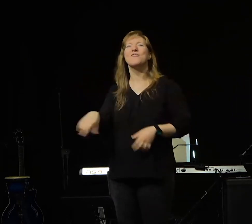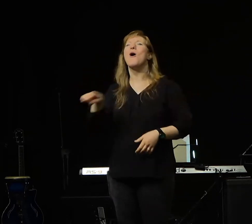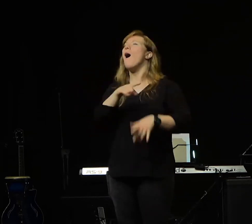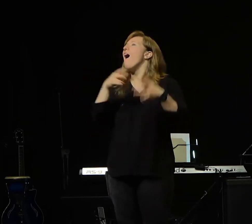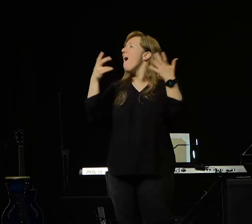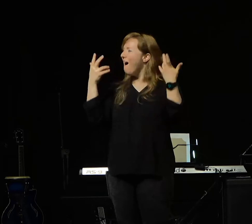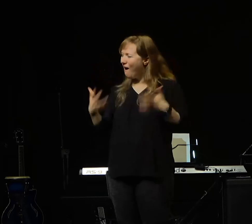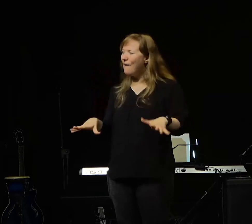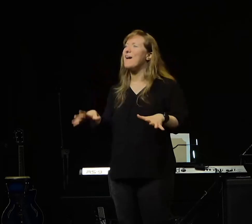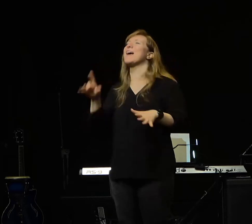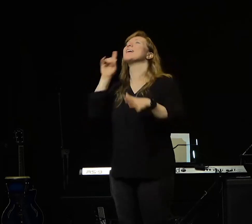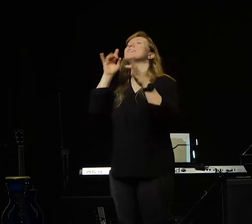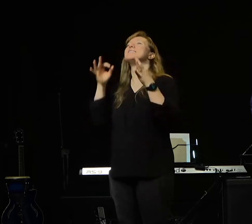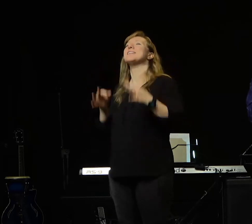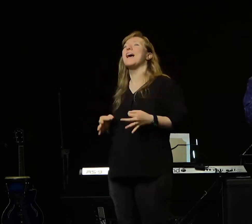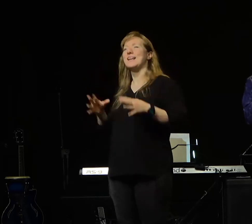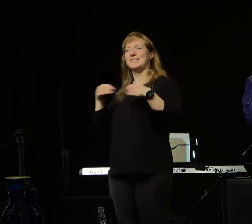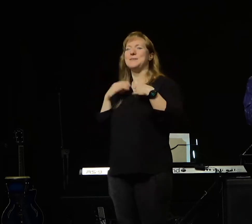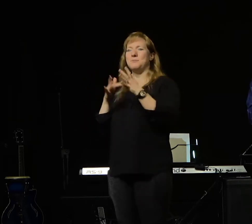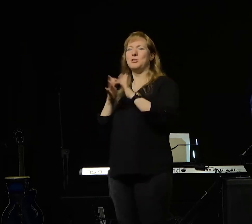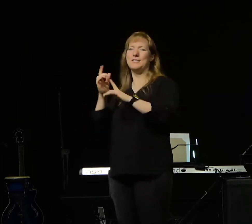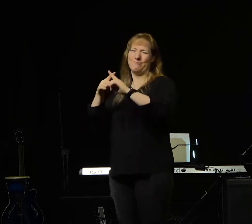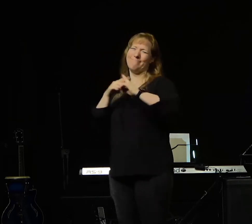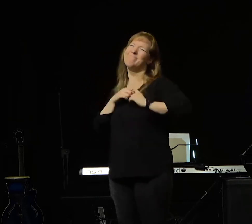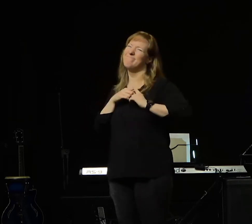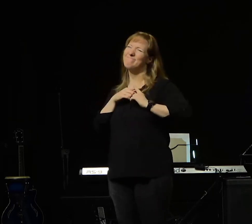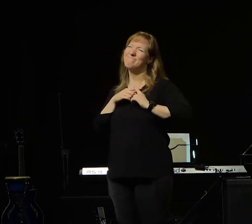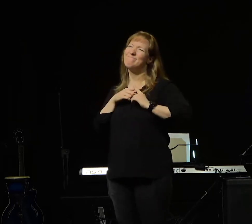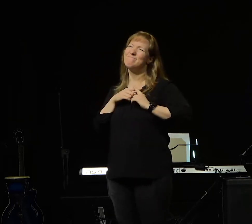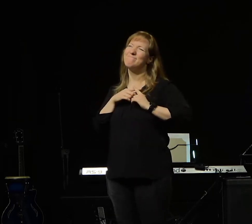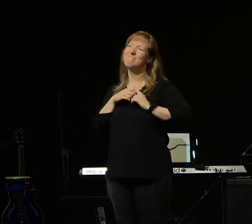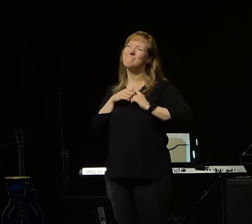that choice. We've decided for you.